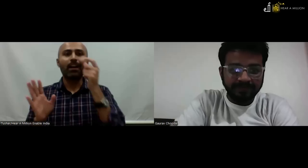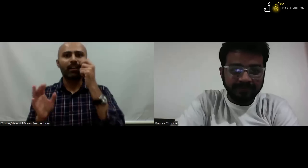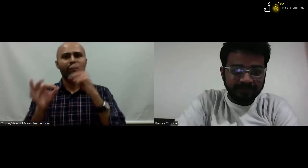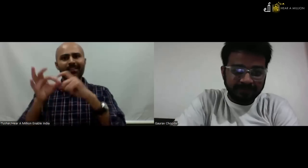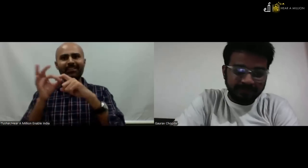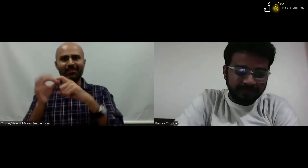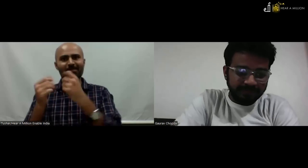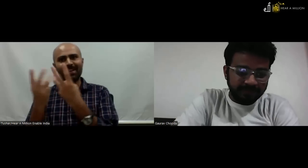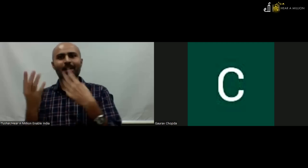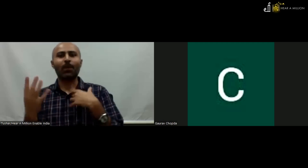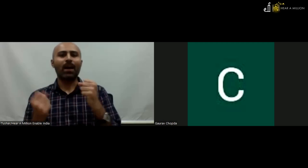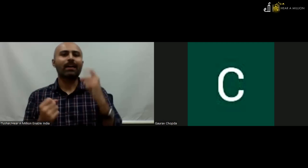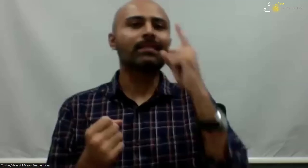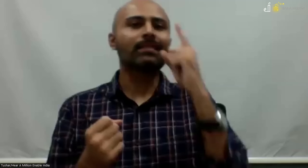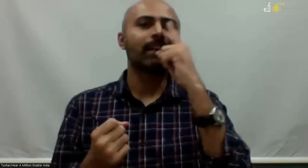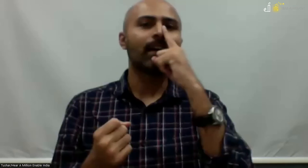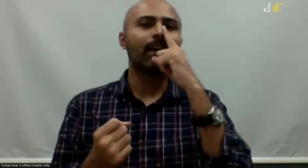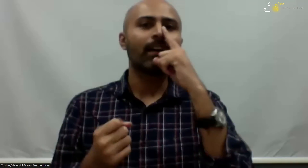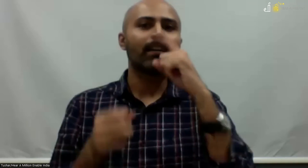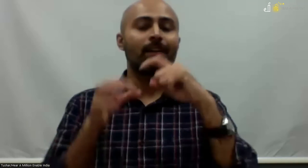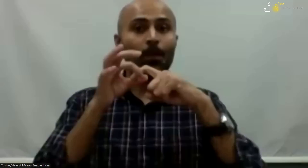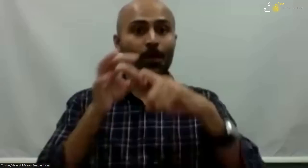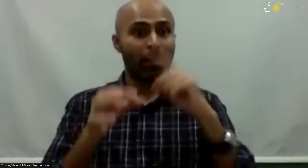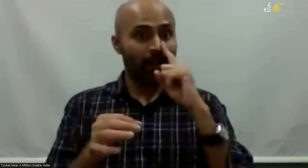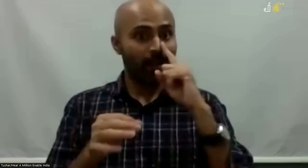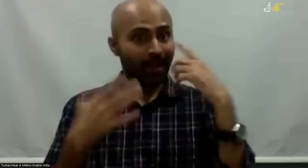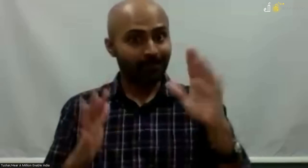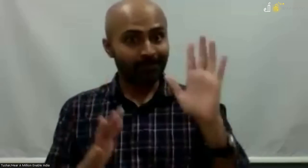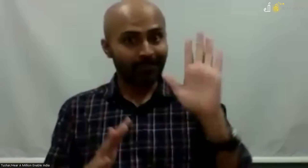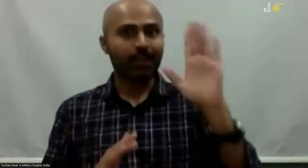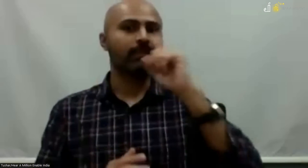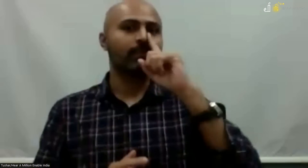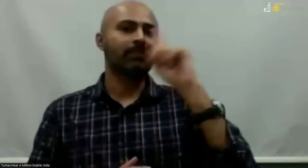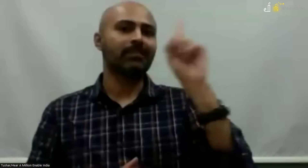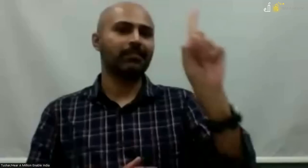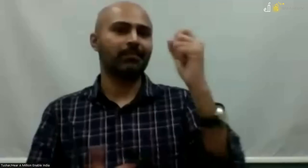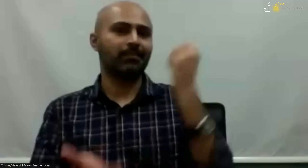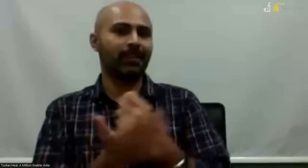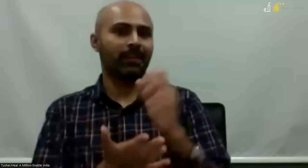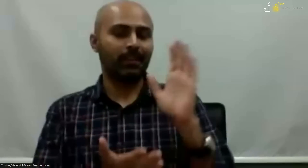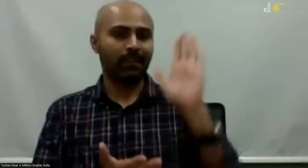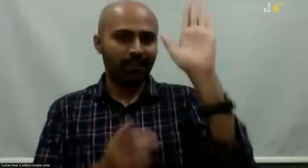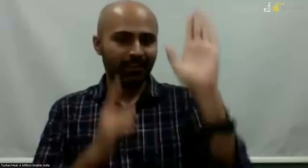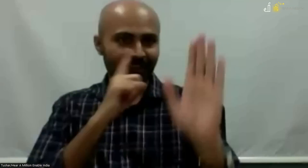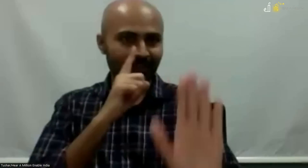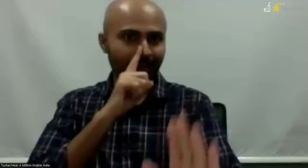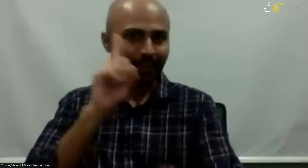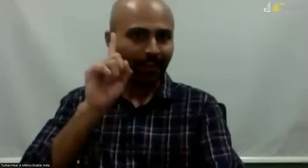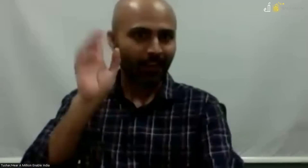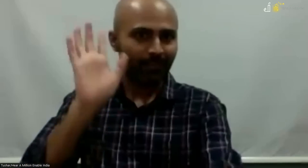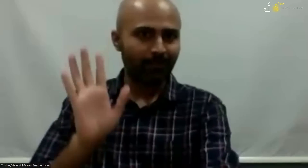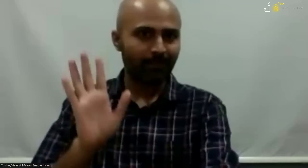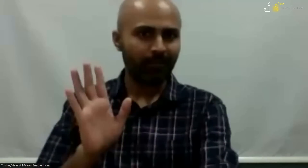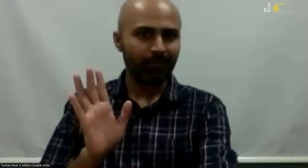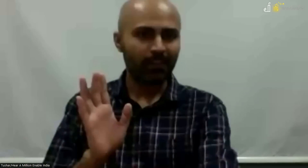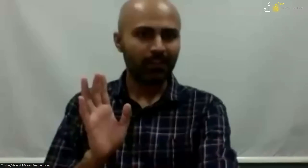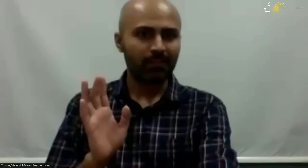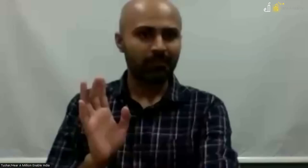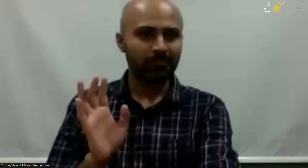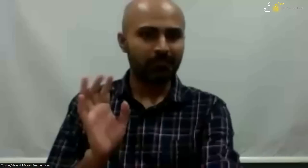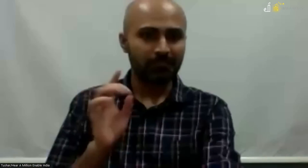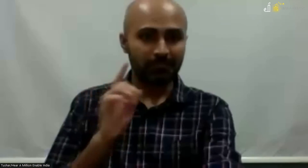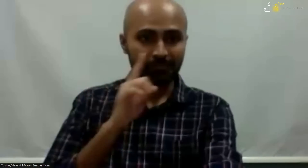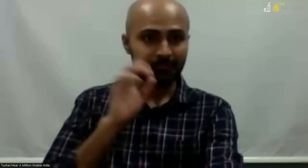having one last question. There are male people, there are males only asking the question. We would like to have